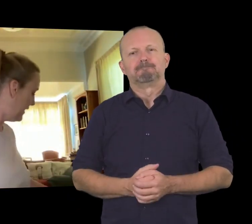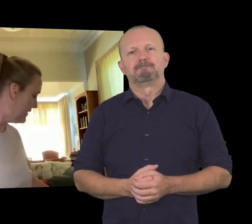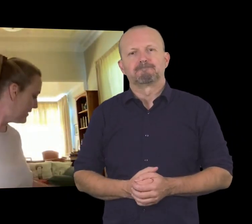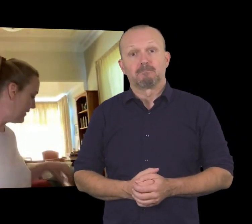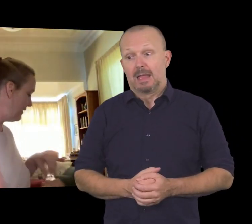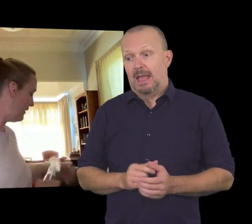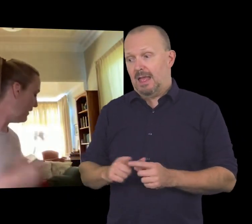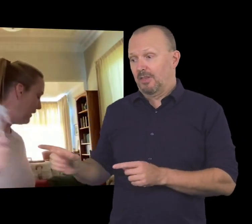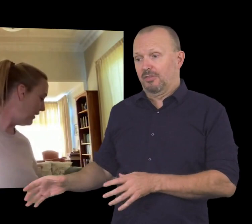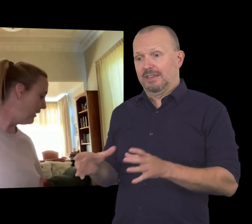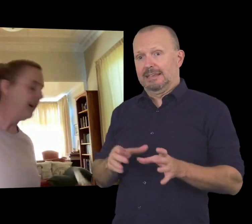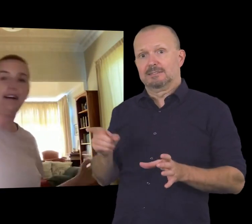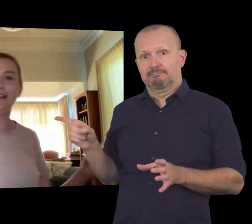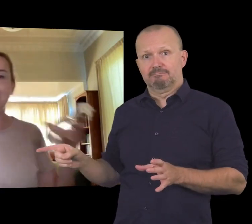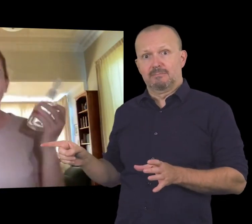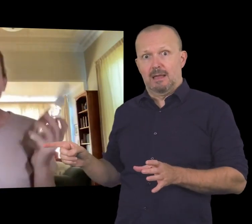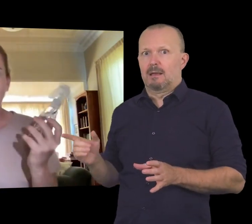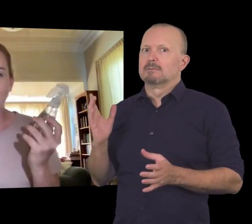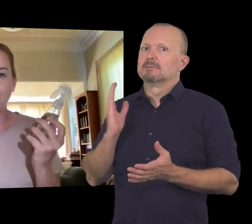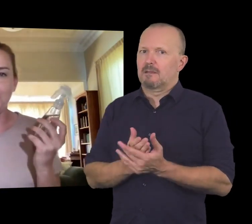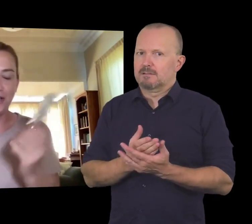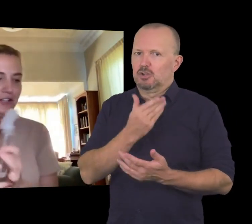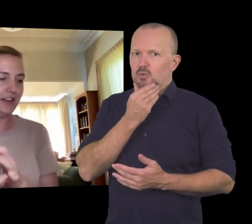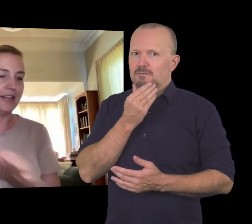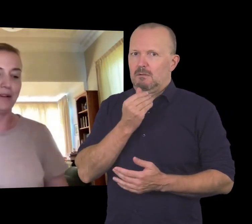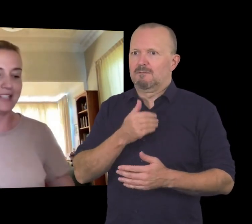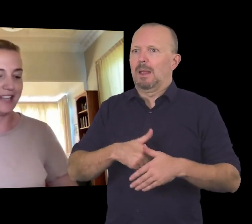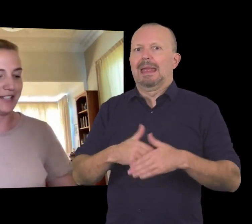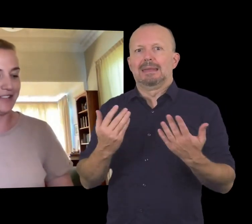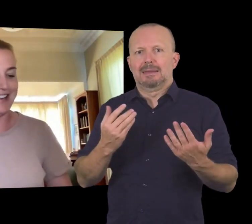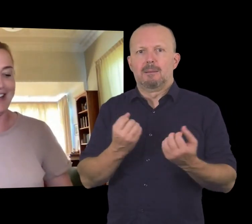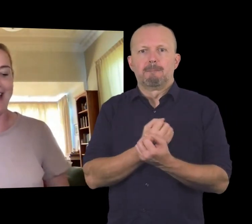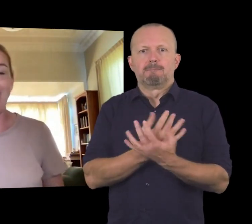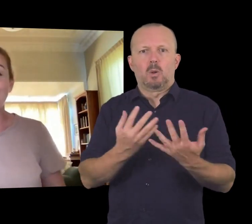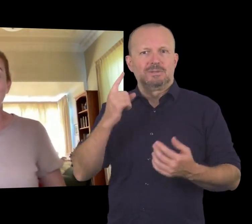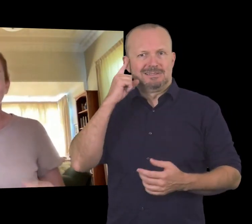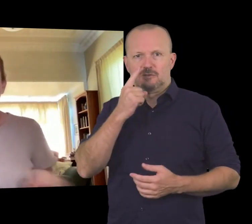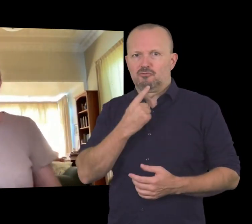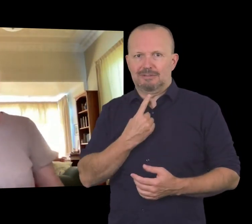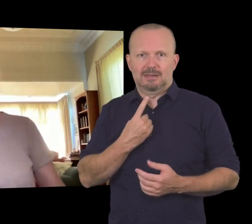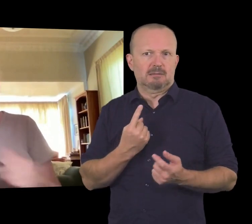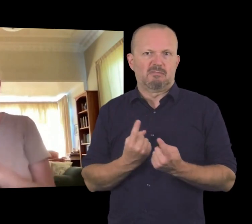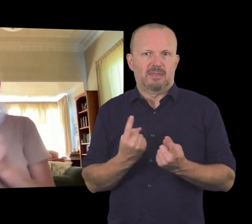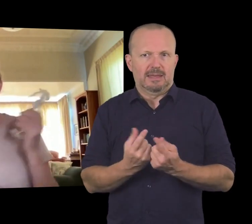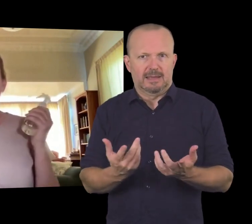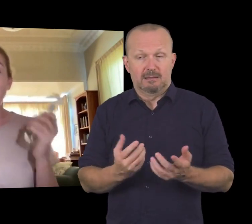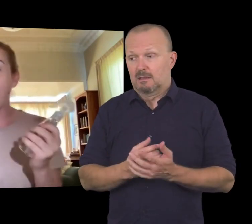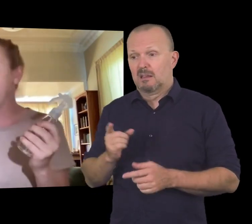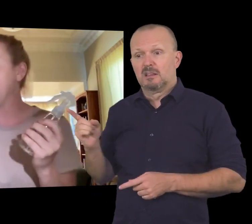And these are definitely a go-to for any multisensory thing that I'm